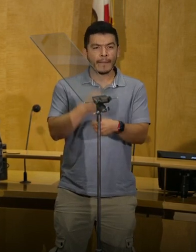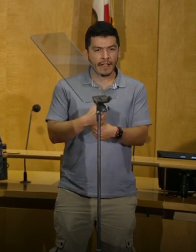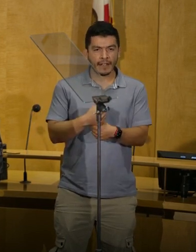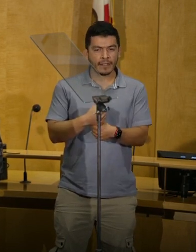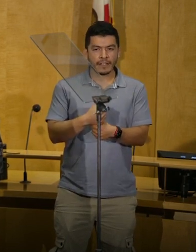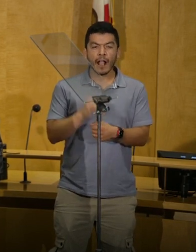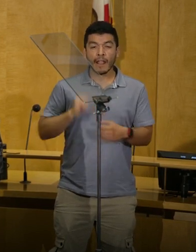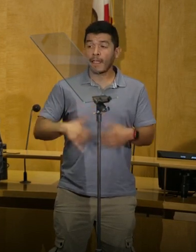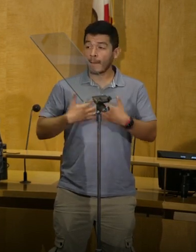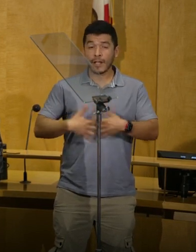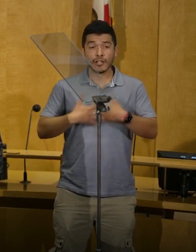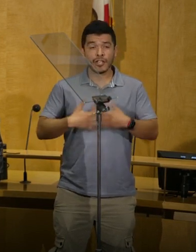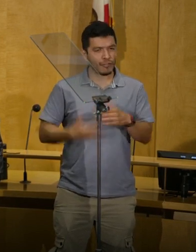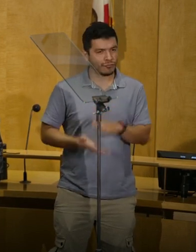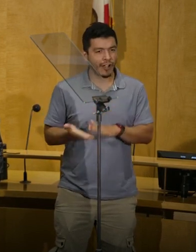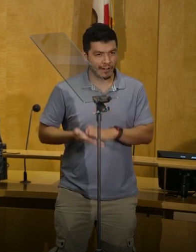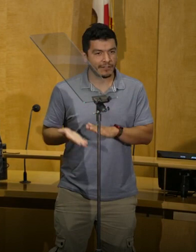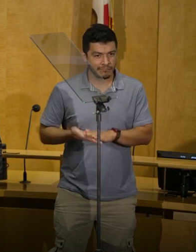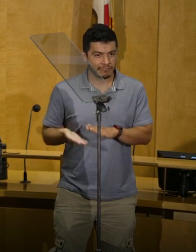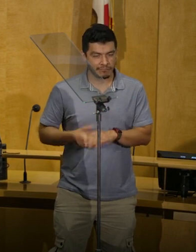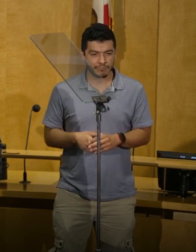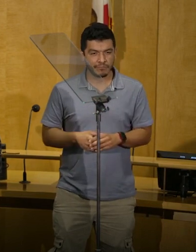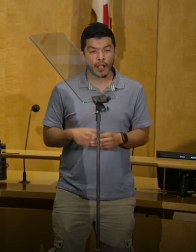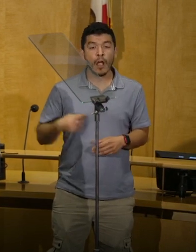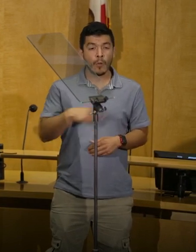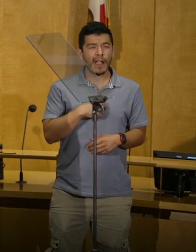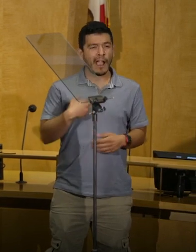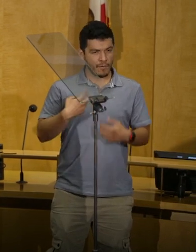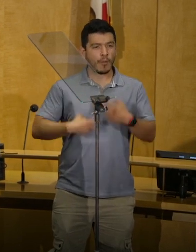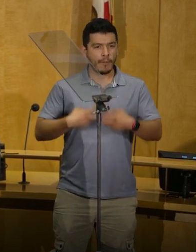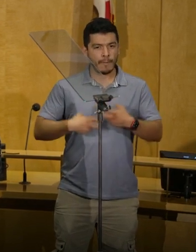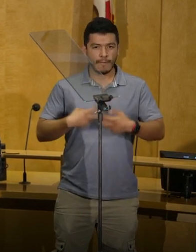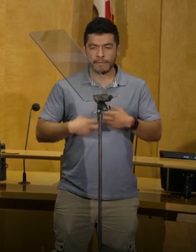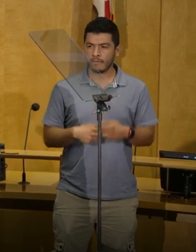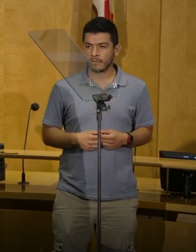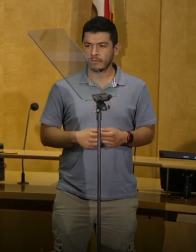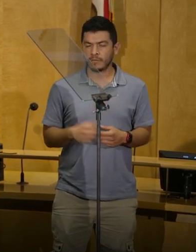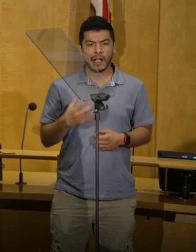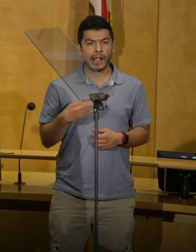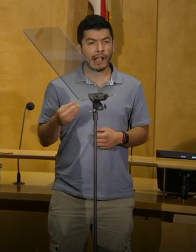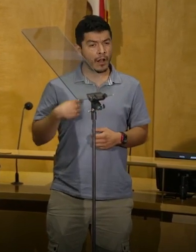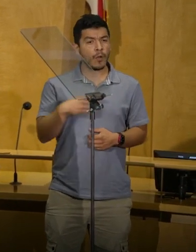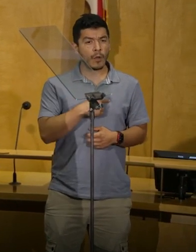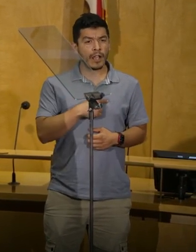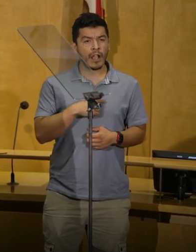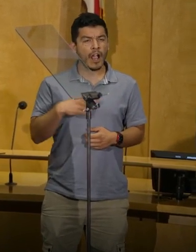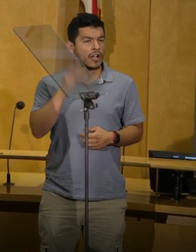the machine run. We have a problem. And we